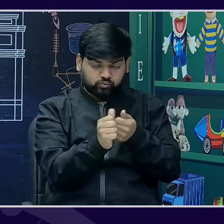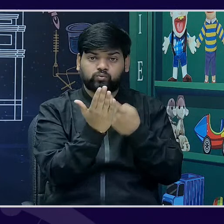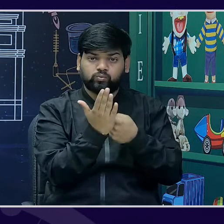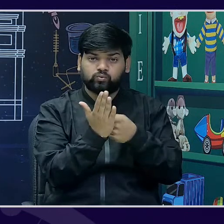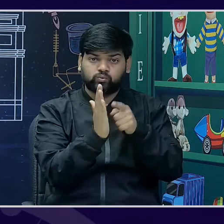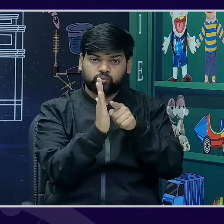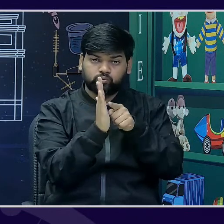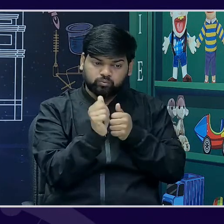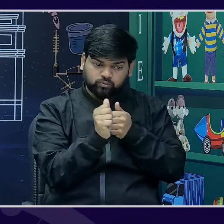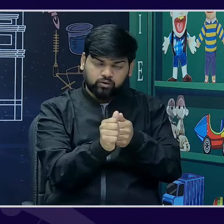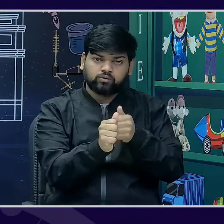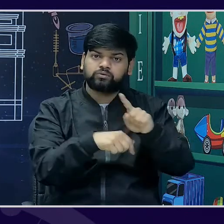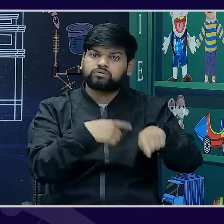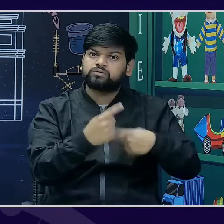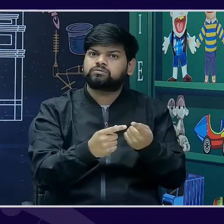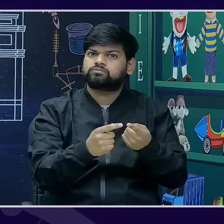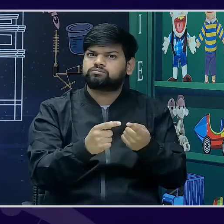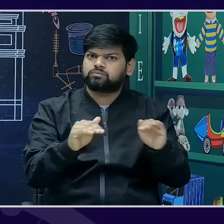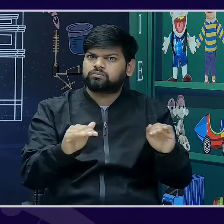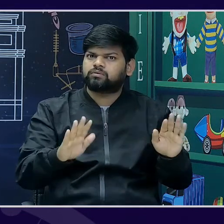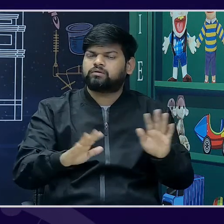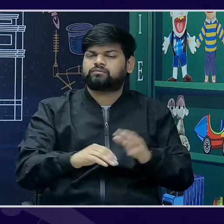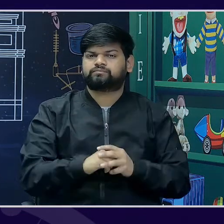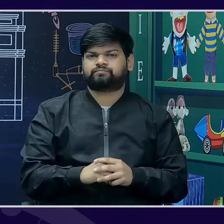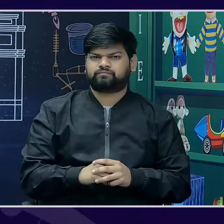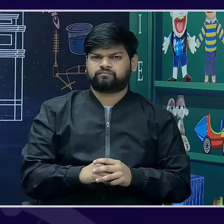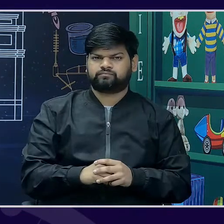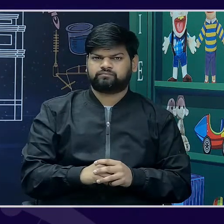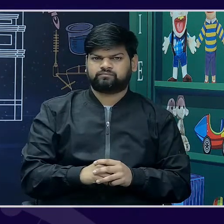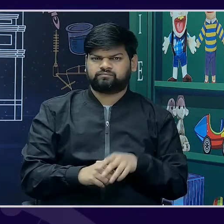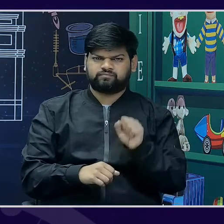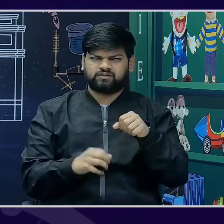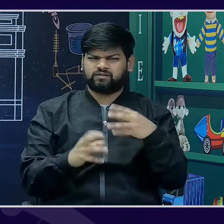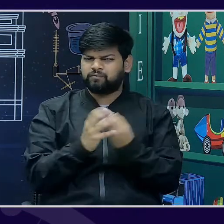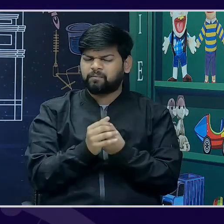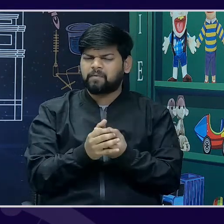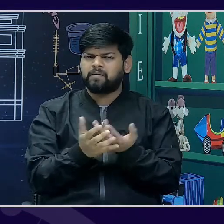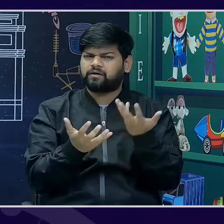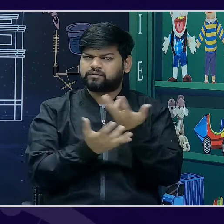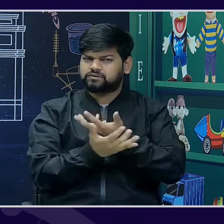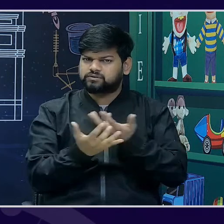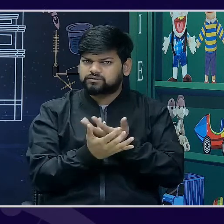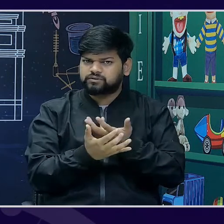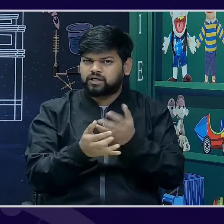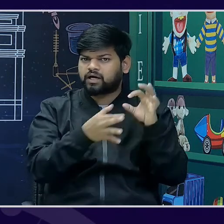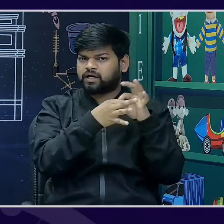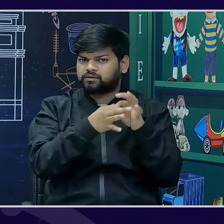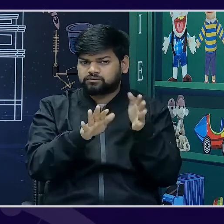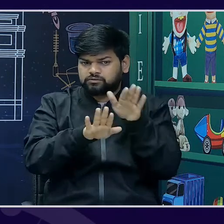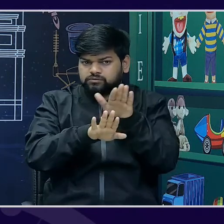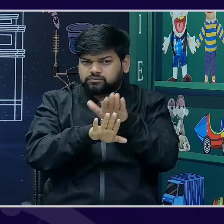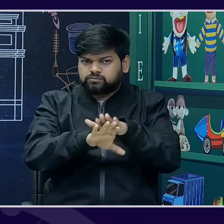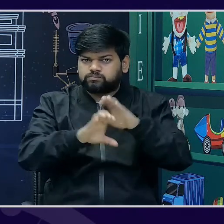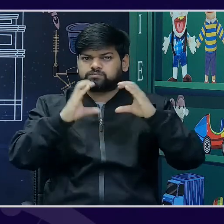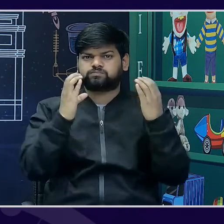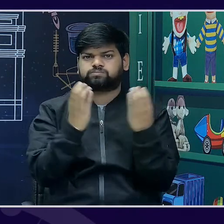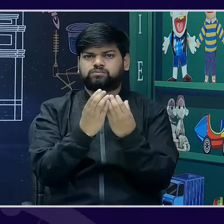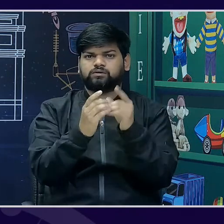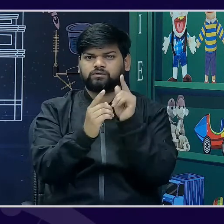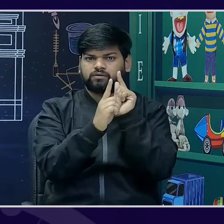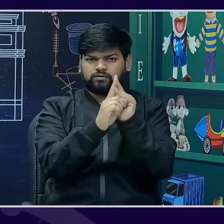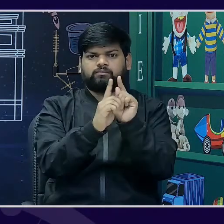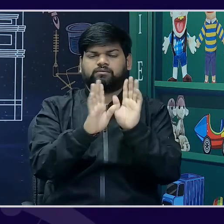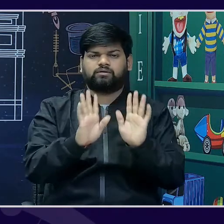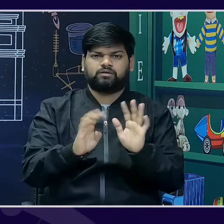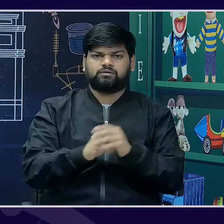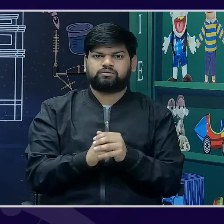continuously emphasizing on inclusive classroom setup, so when I talk about child integration with cochlear implant into